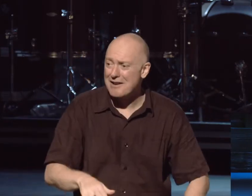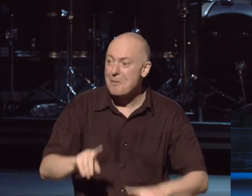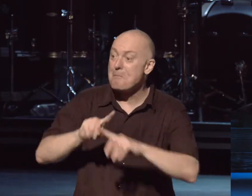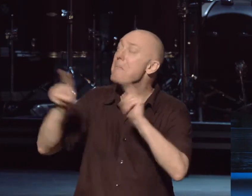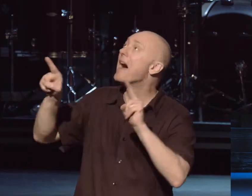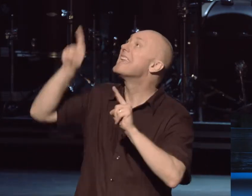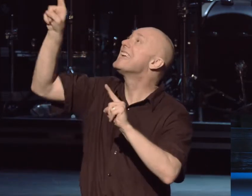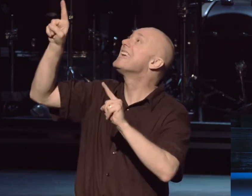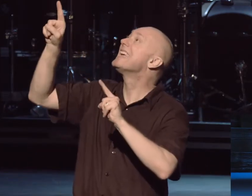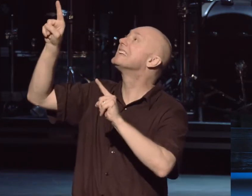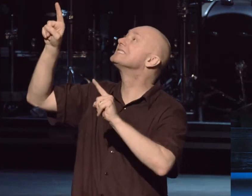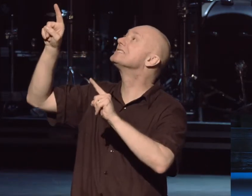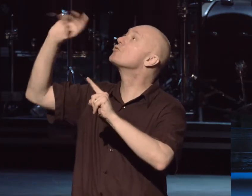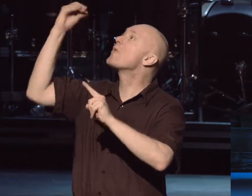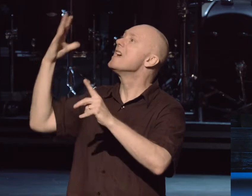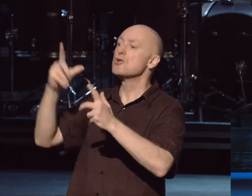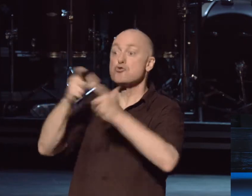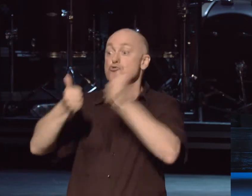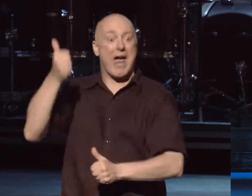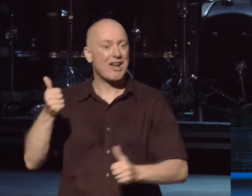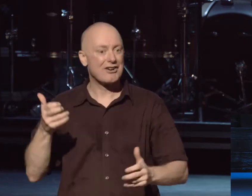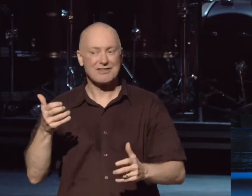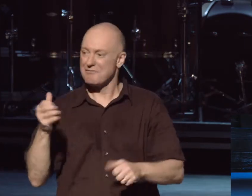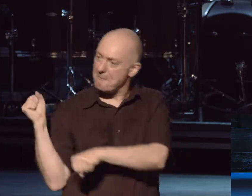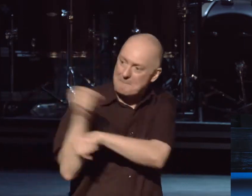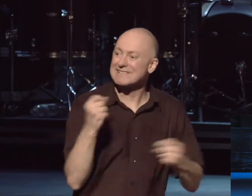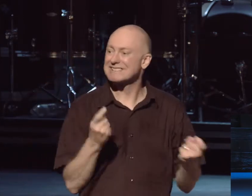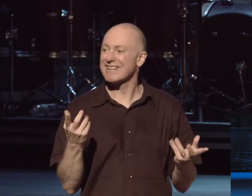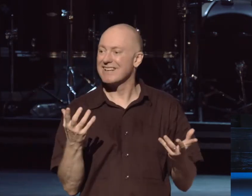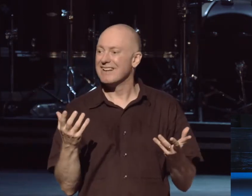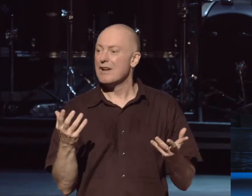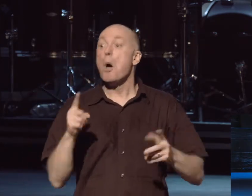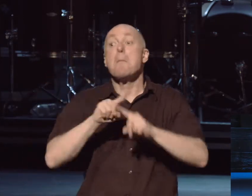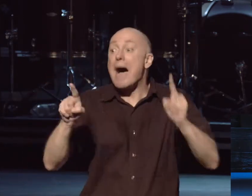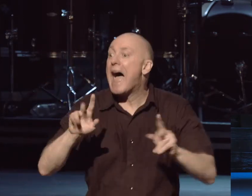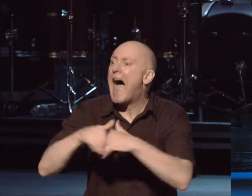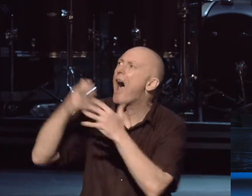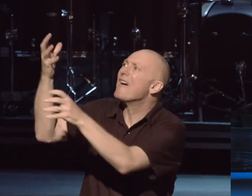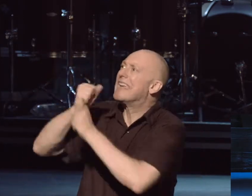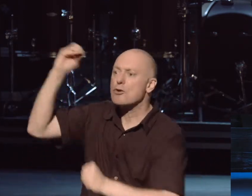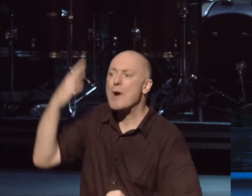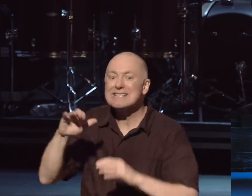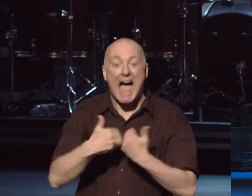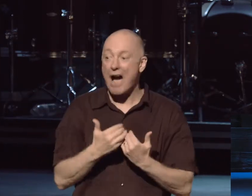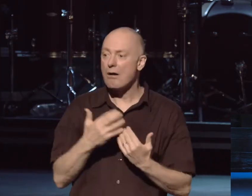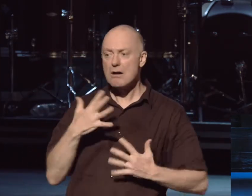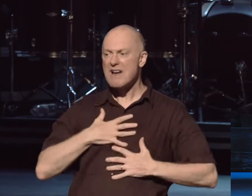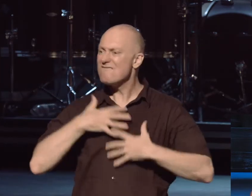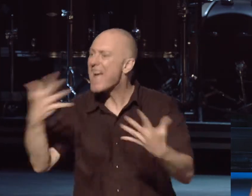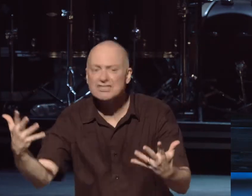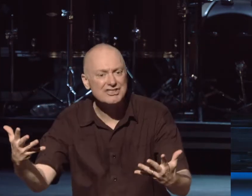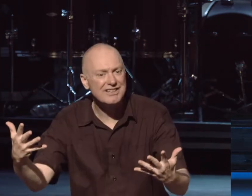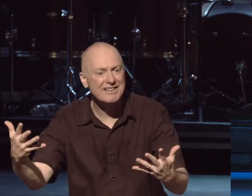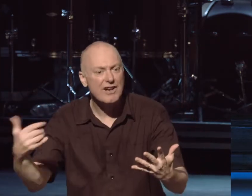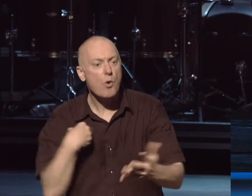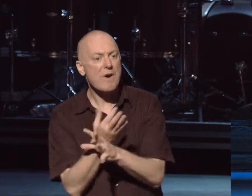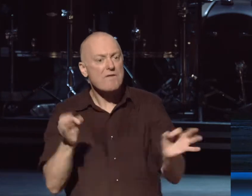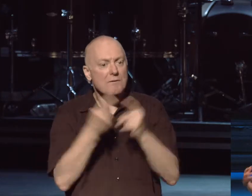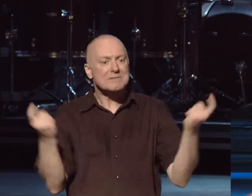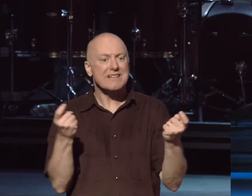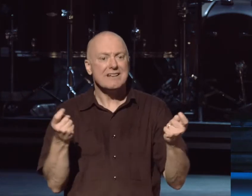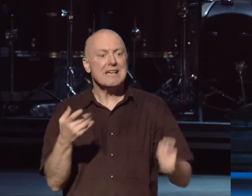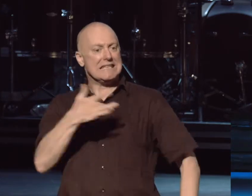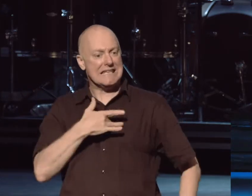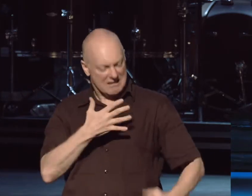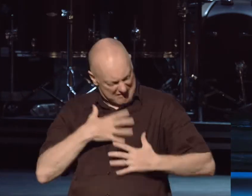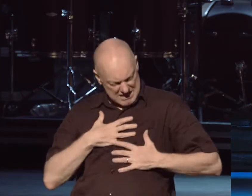grace is greater. But it's the heart of confession that accesses the grace that powerfully frees us from our sin. It takes